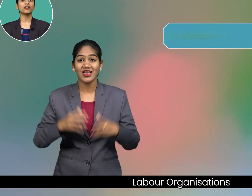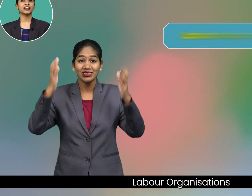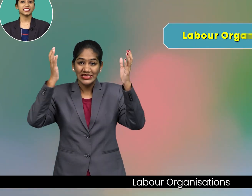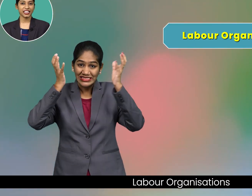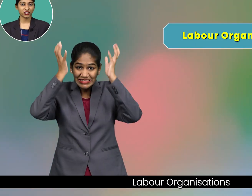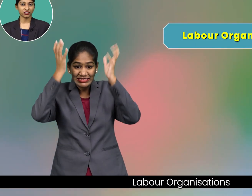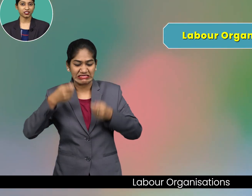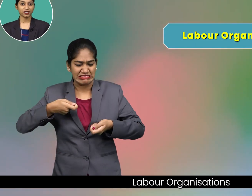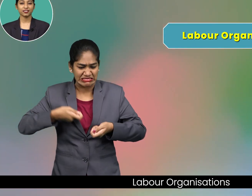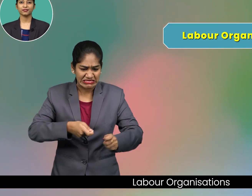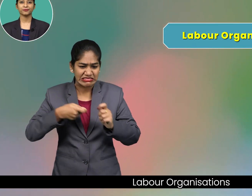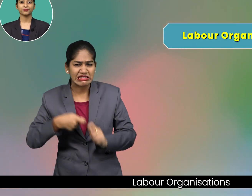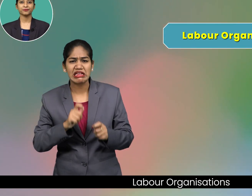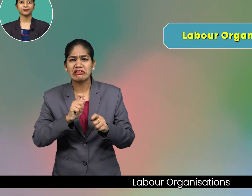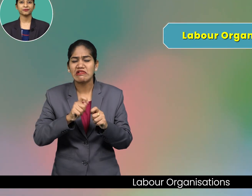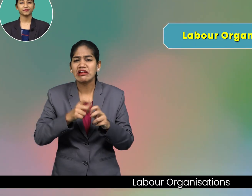Labor organizations.